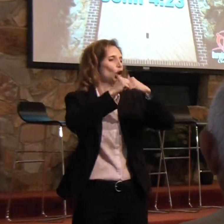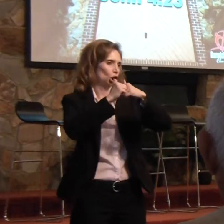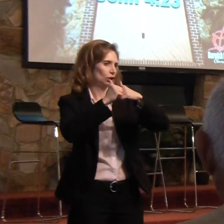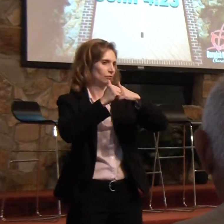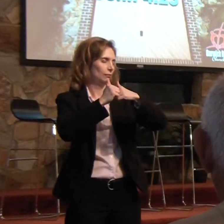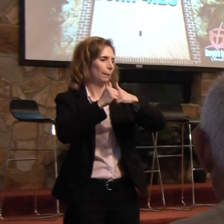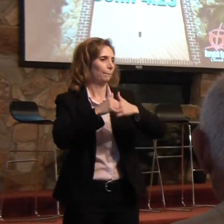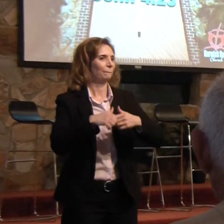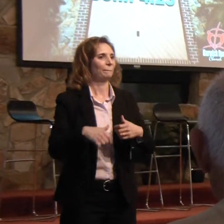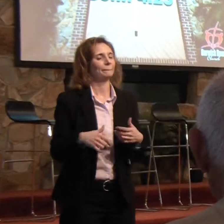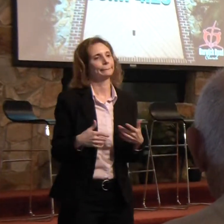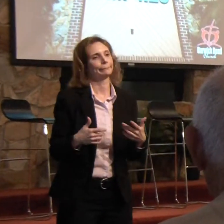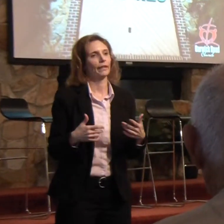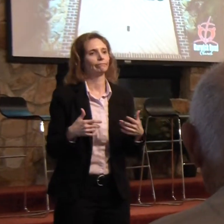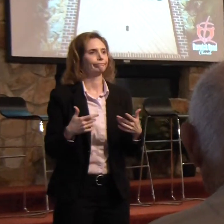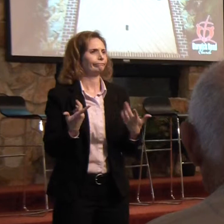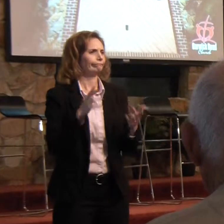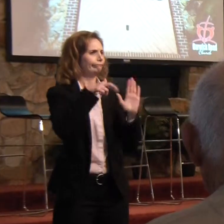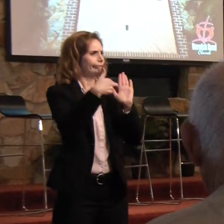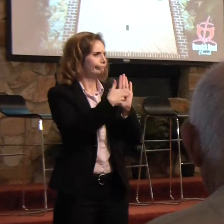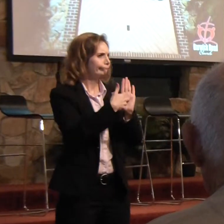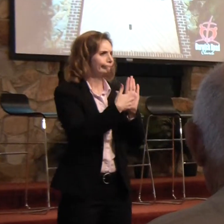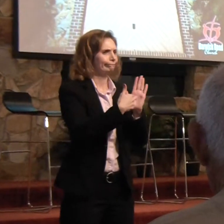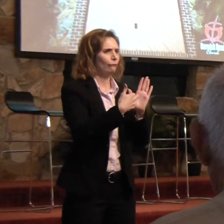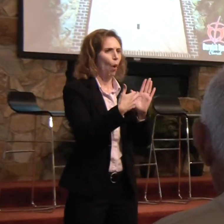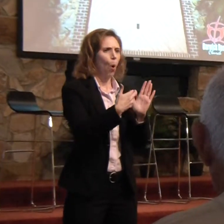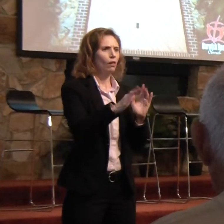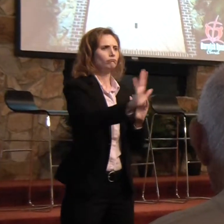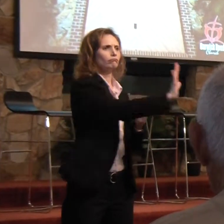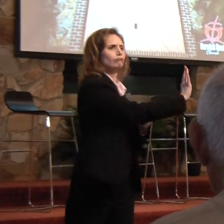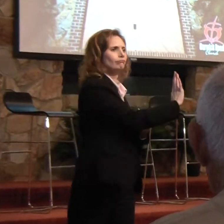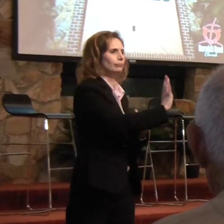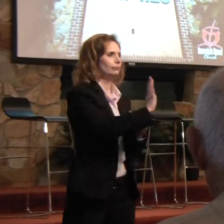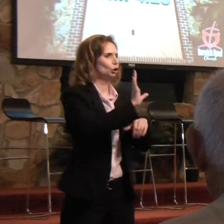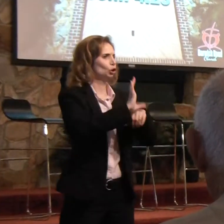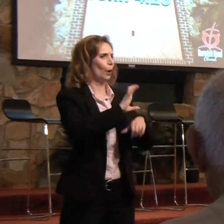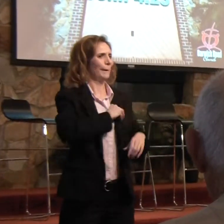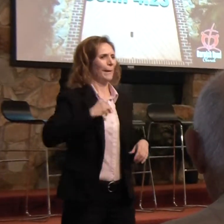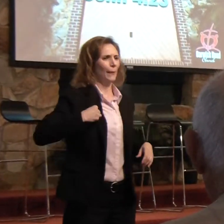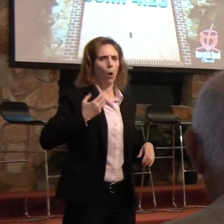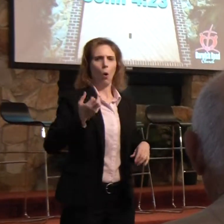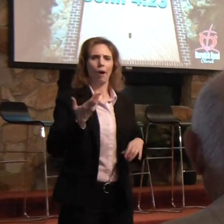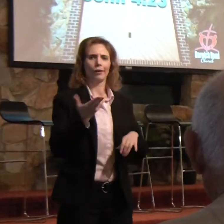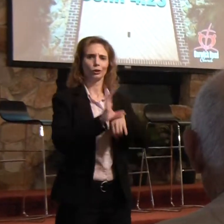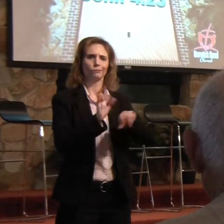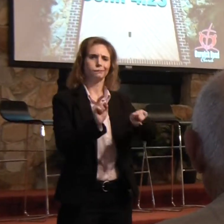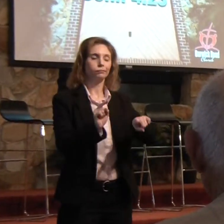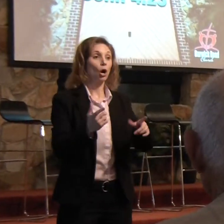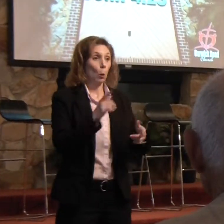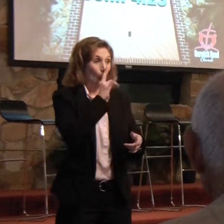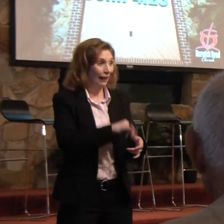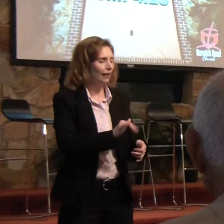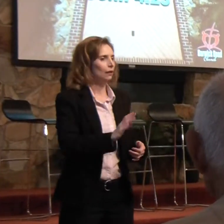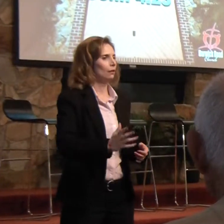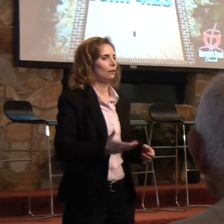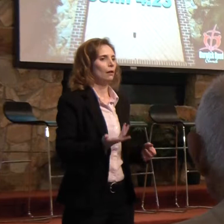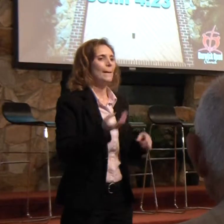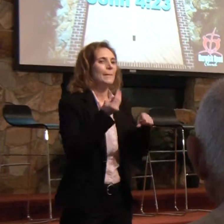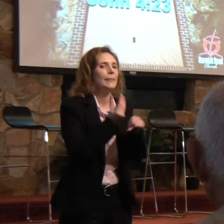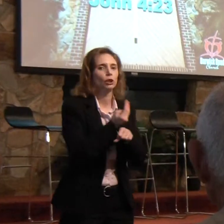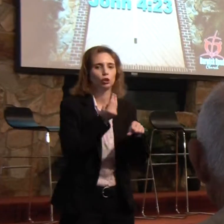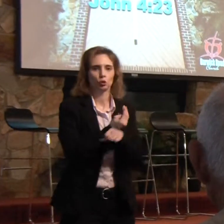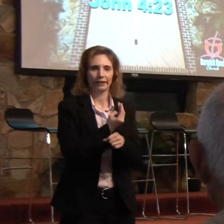the role of the saint. The role of the member of the church is really to do the ministry of the church. It